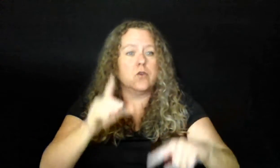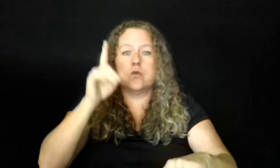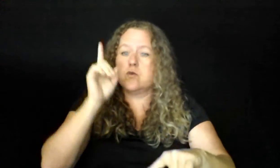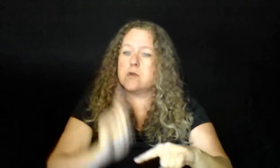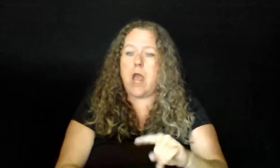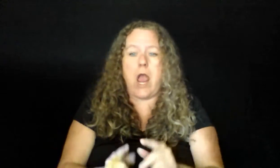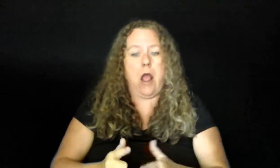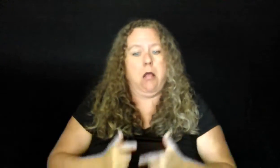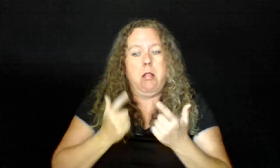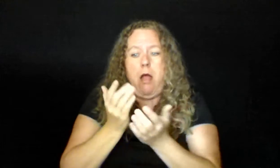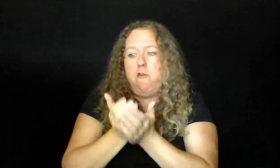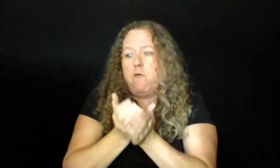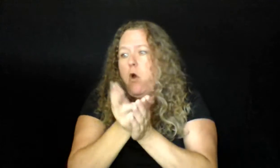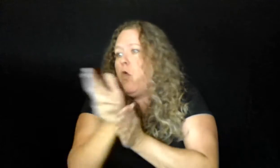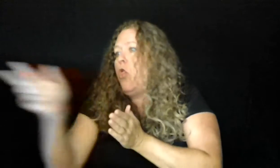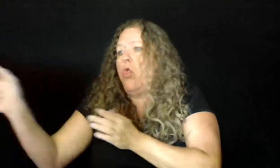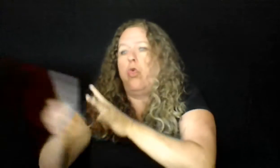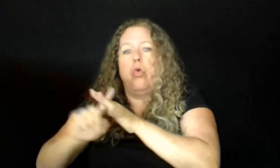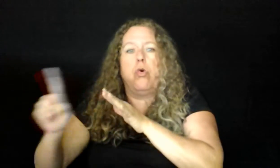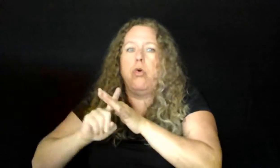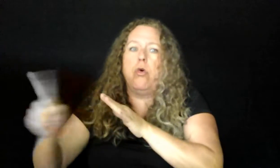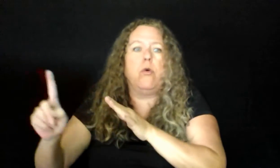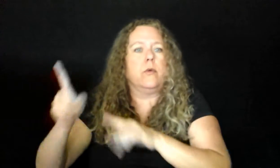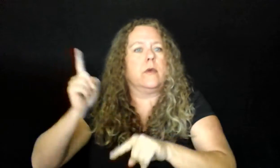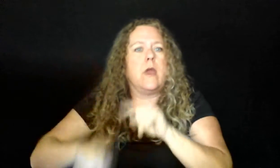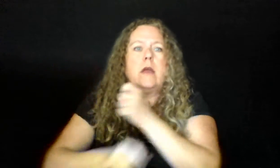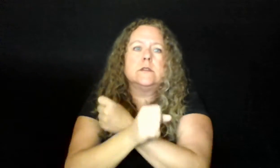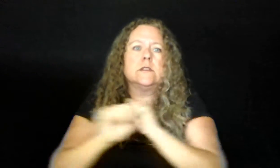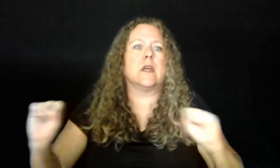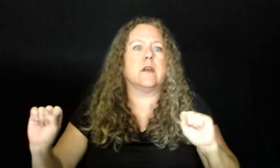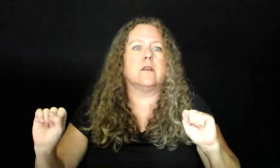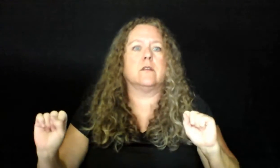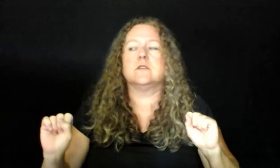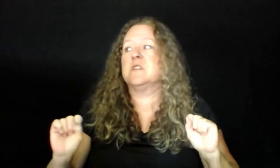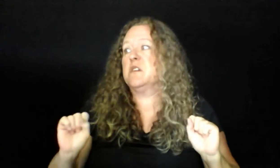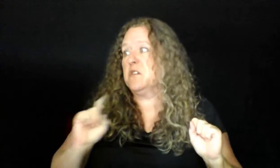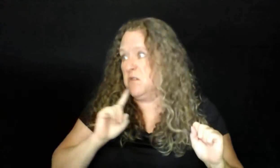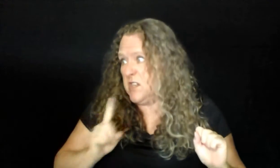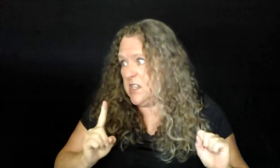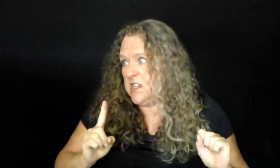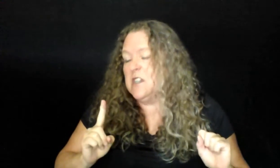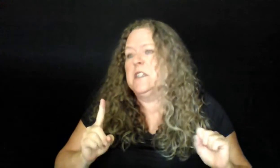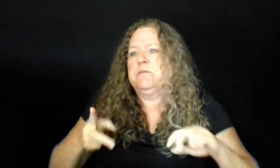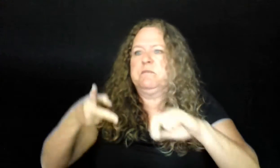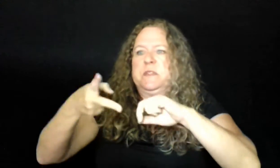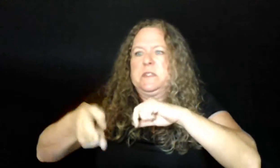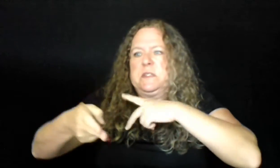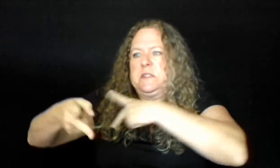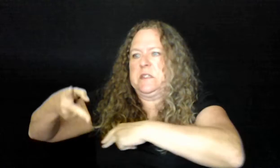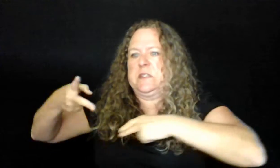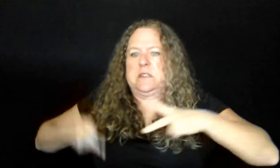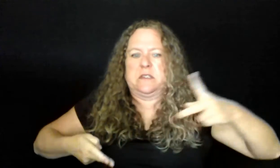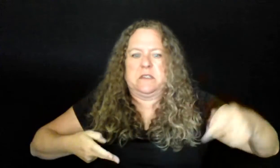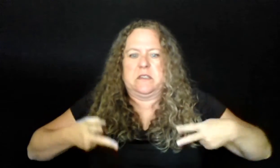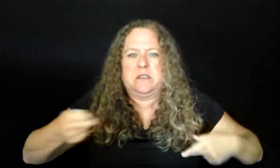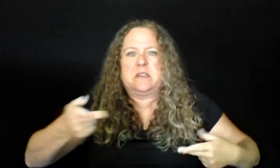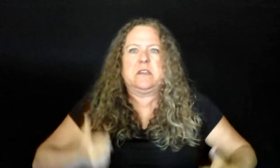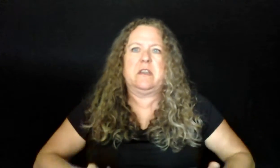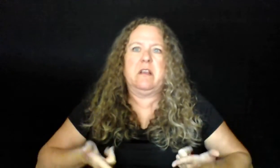be saved." So the soldiers cut the ropes that held the lifeboat and let it drift away. Just before dawn, Paul urged them